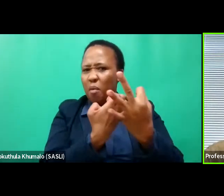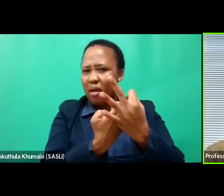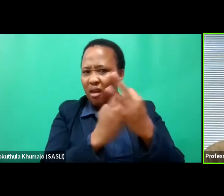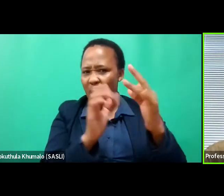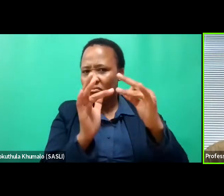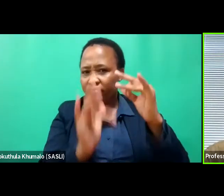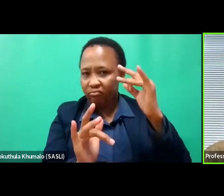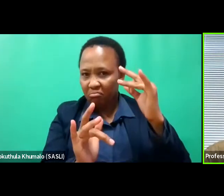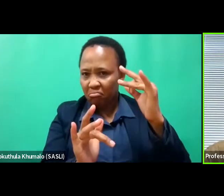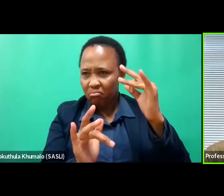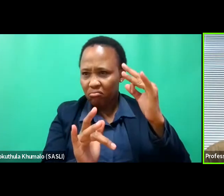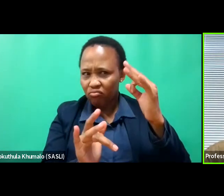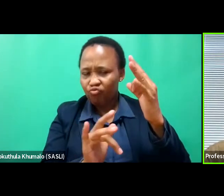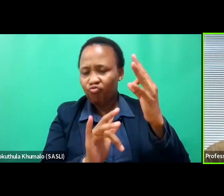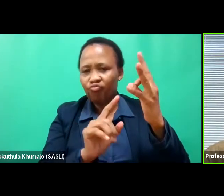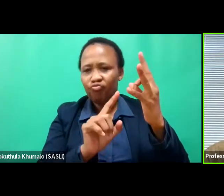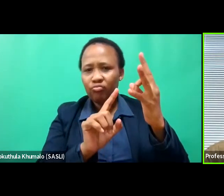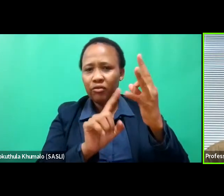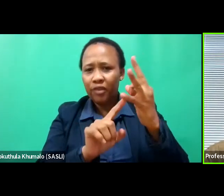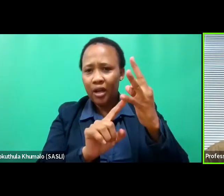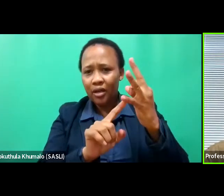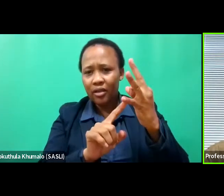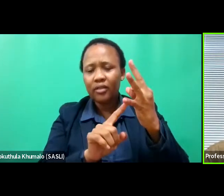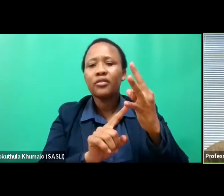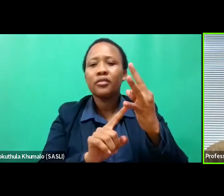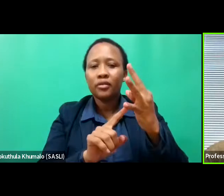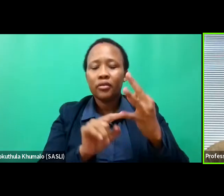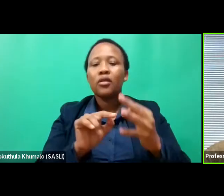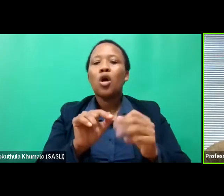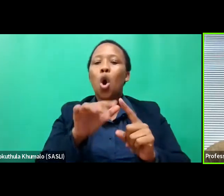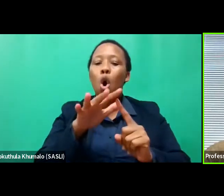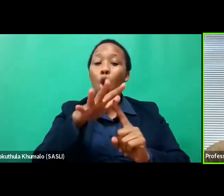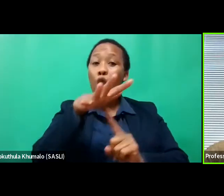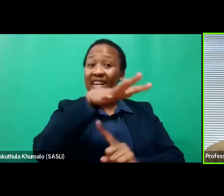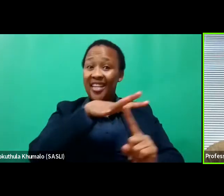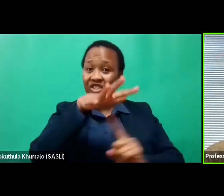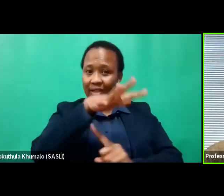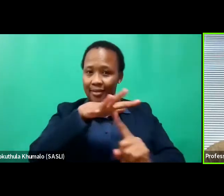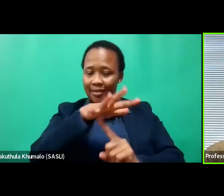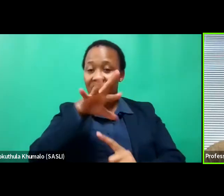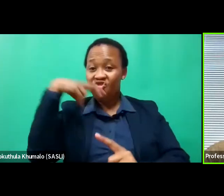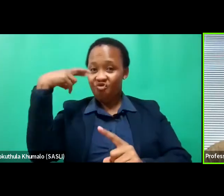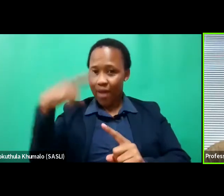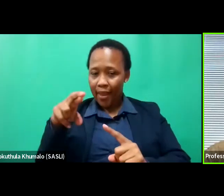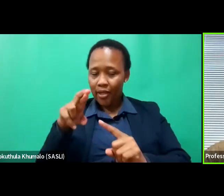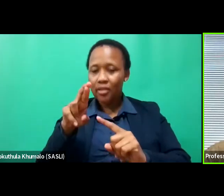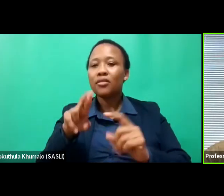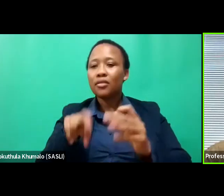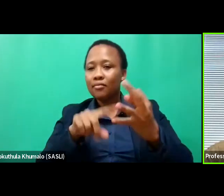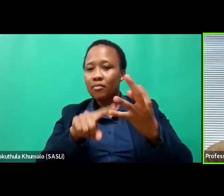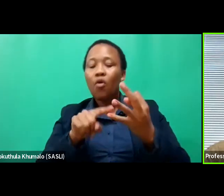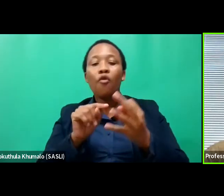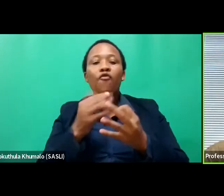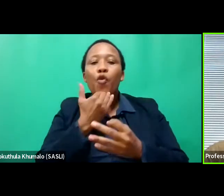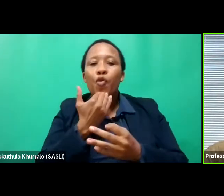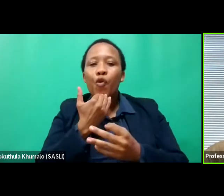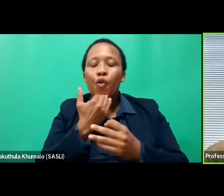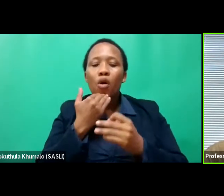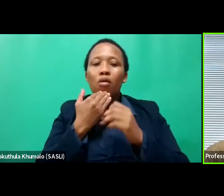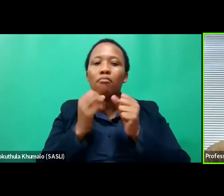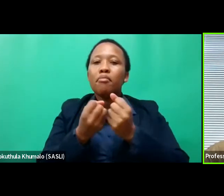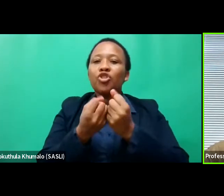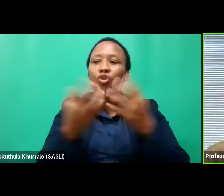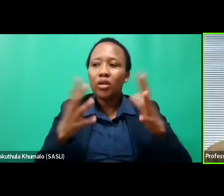And we have to look at the conditions and the lived reality of the majority of people.